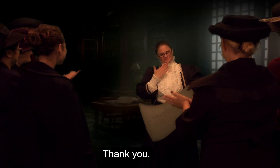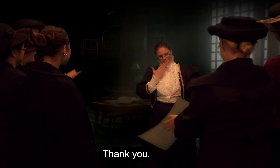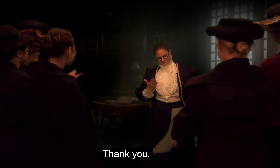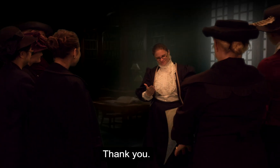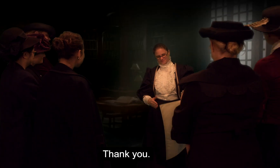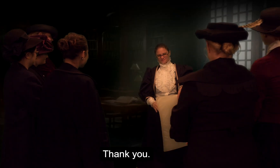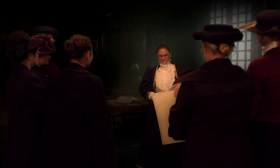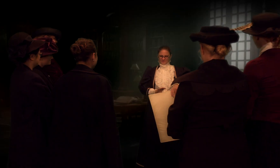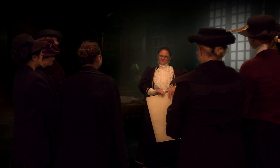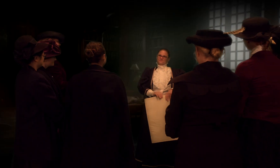Thank you.